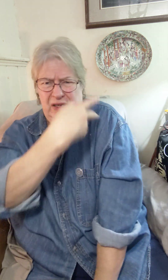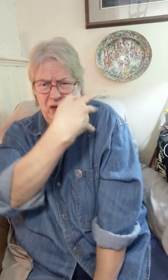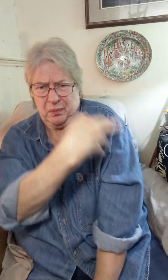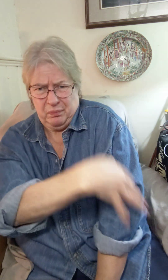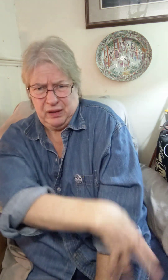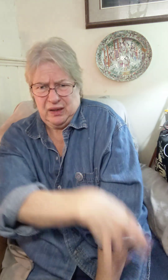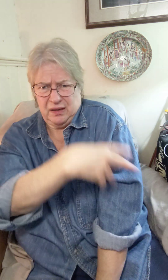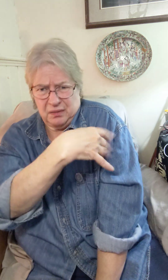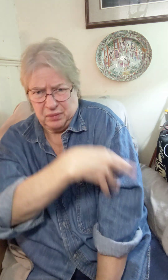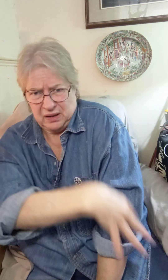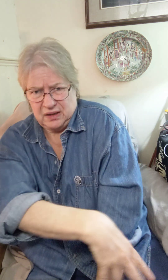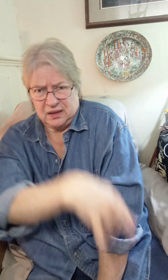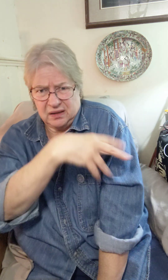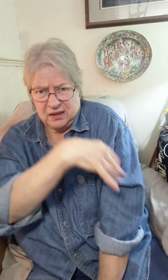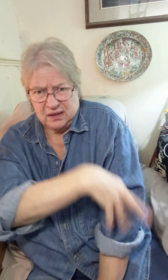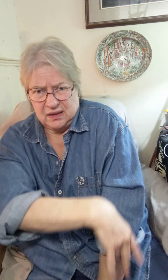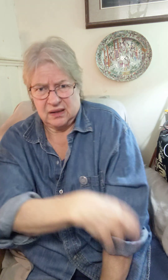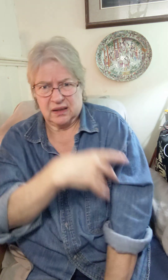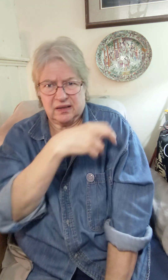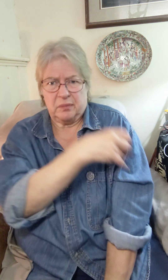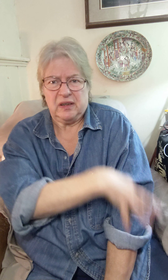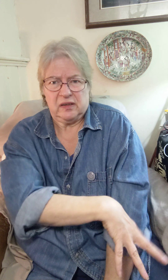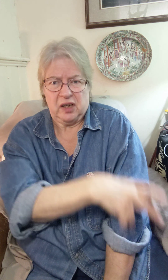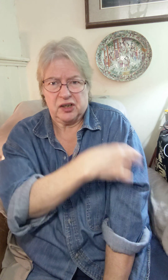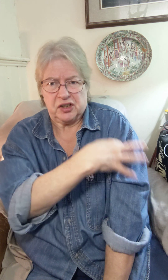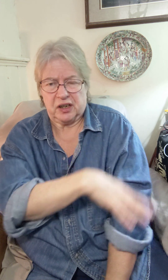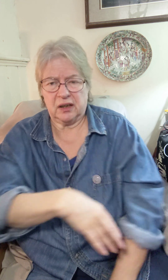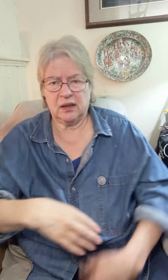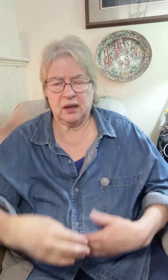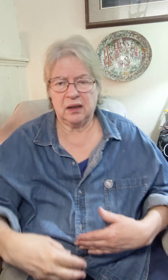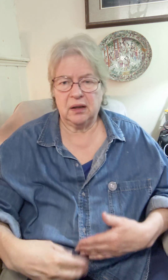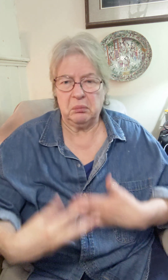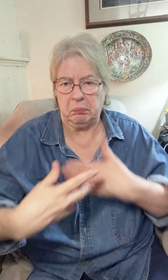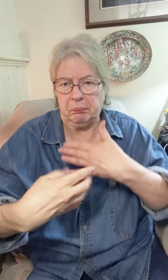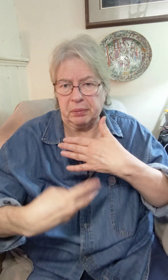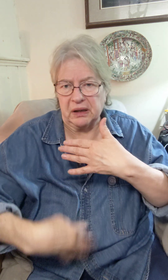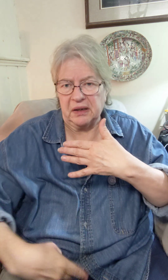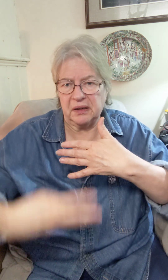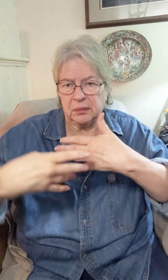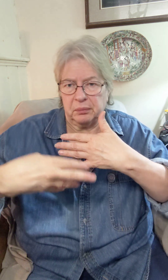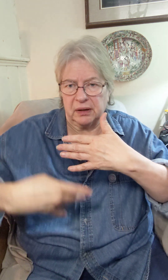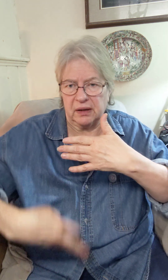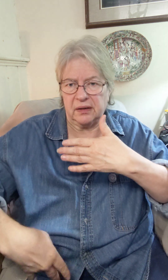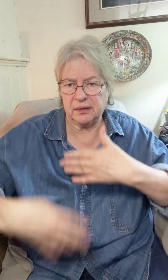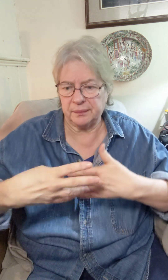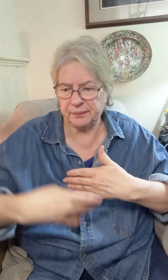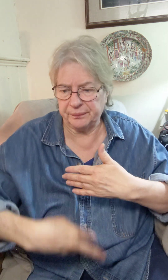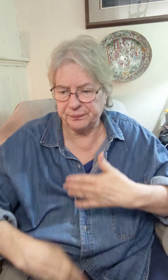arm, blood. Like something's gushing. Blood.